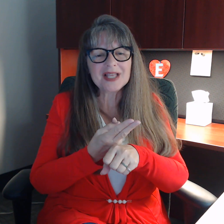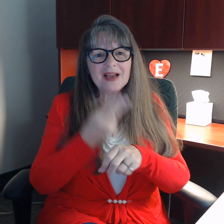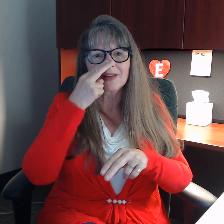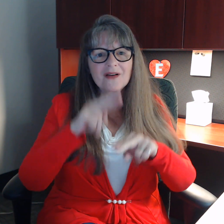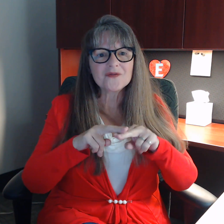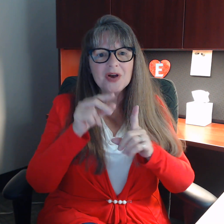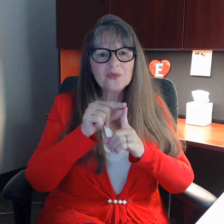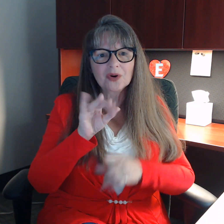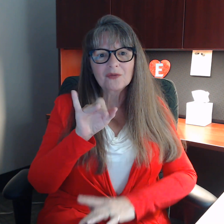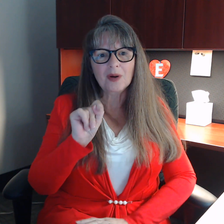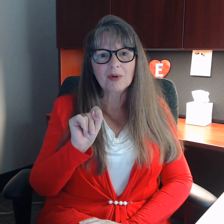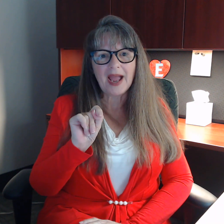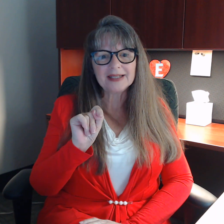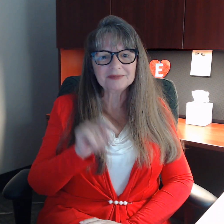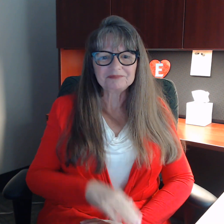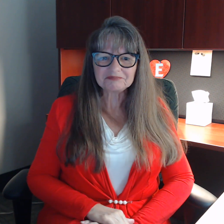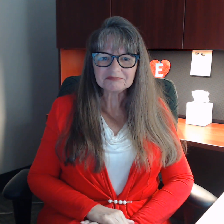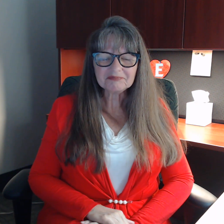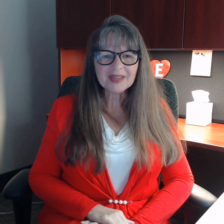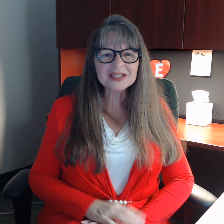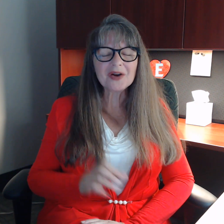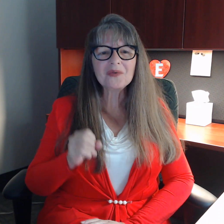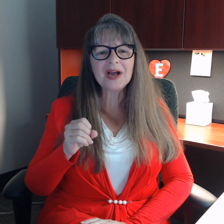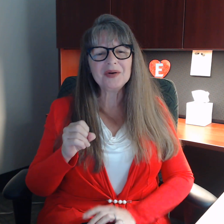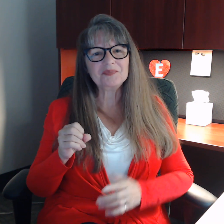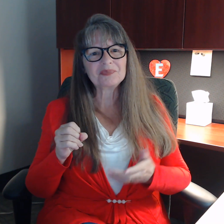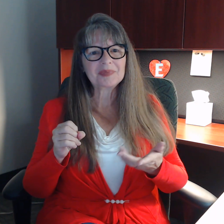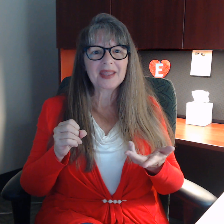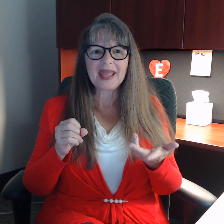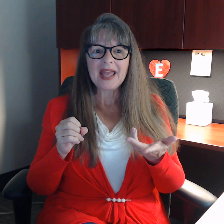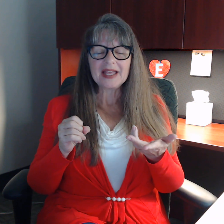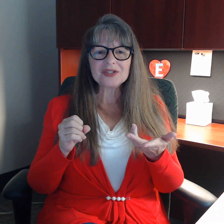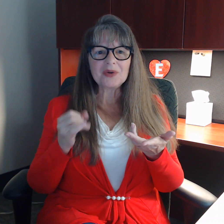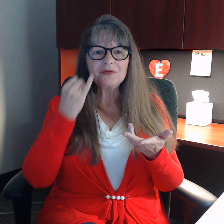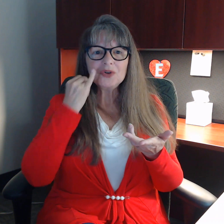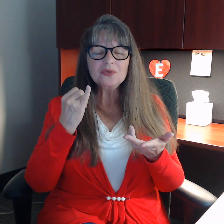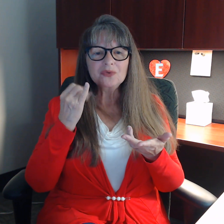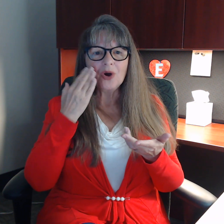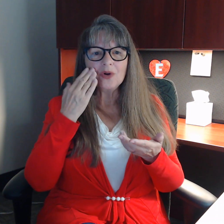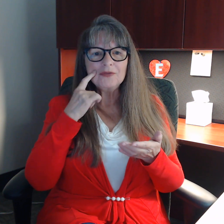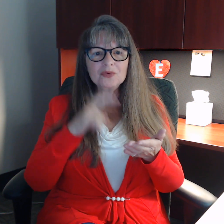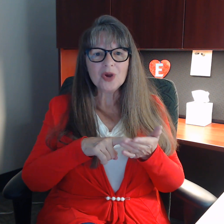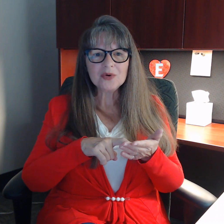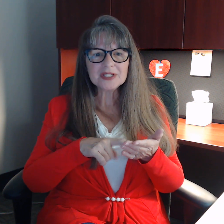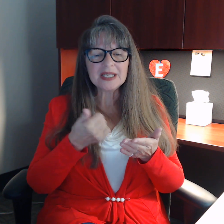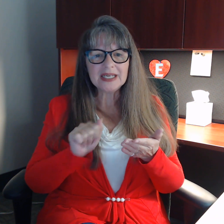that fun word for a brat. So if you notice any kind